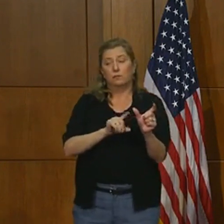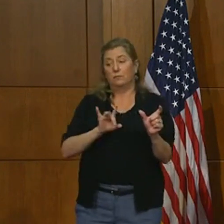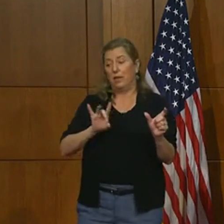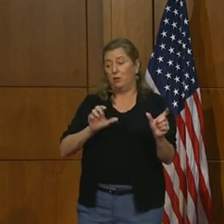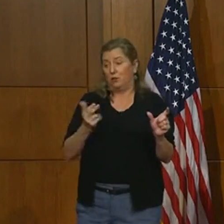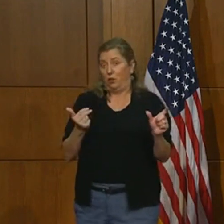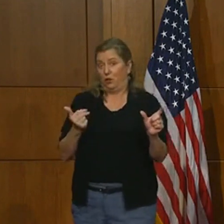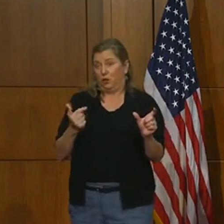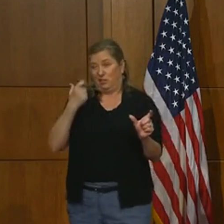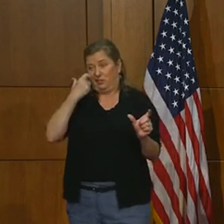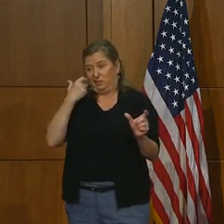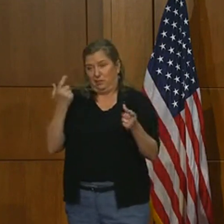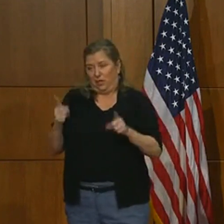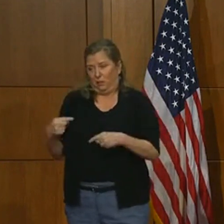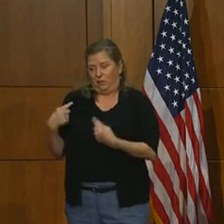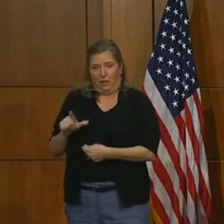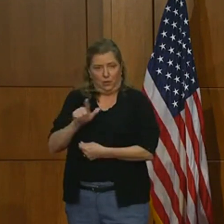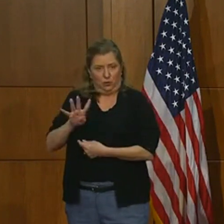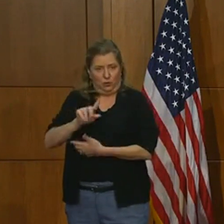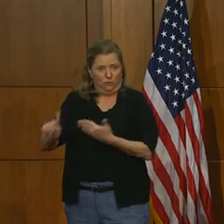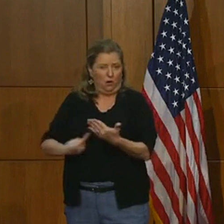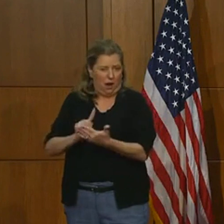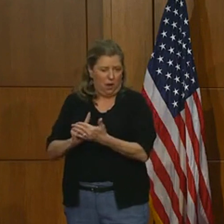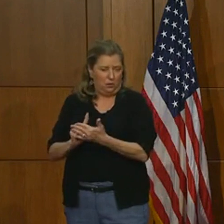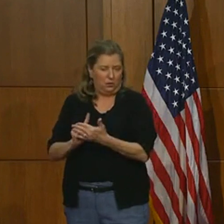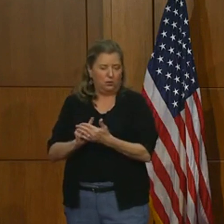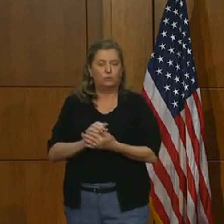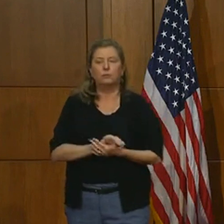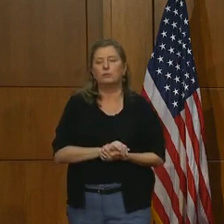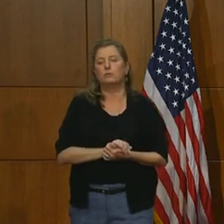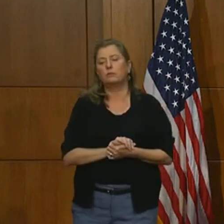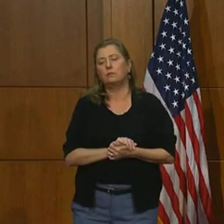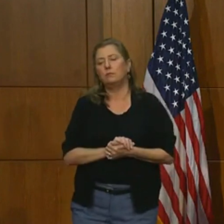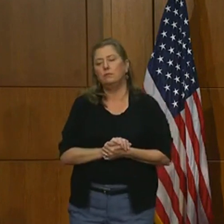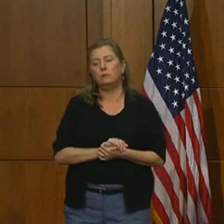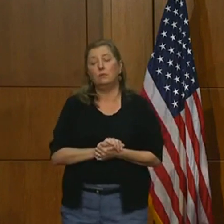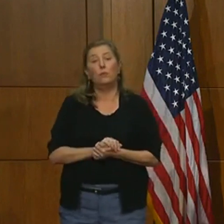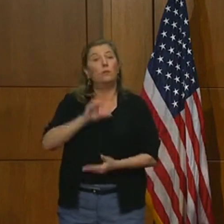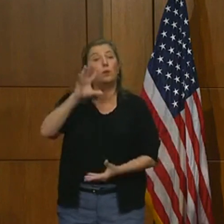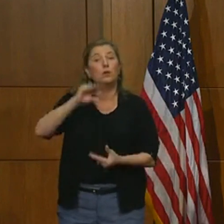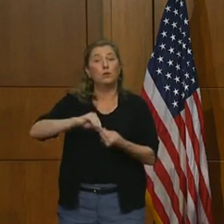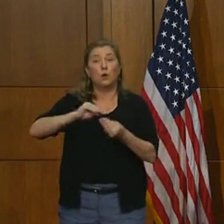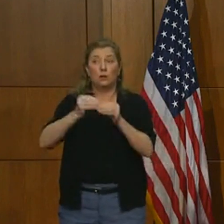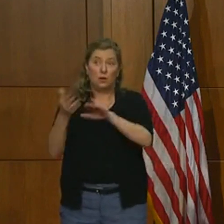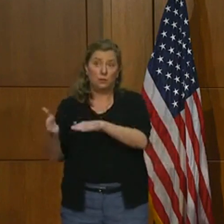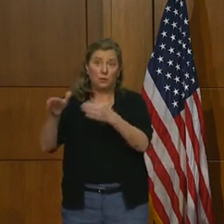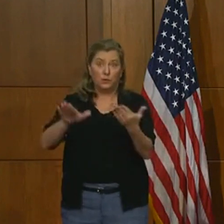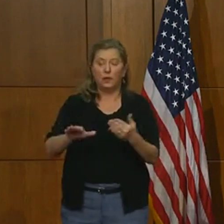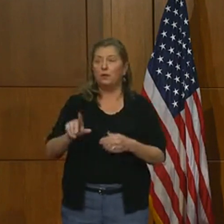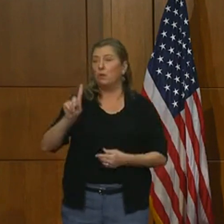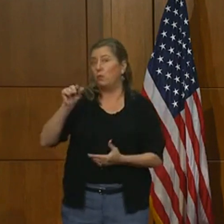813 new cases in the last 24-hour reporting period. The total deaths stand at